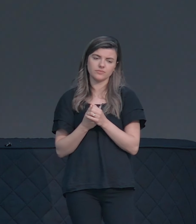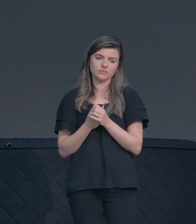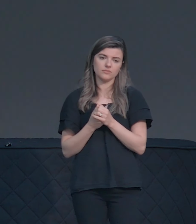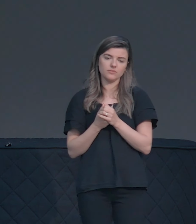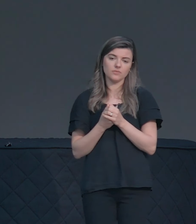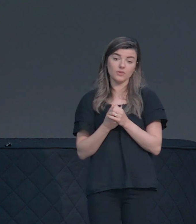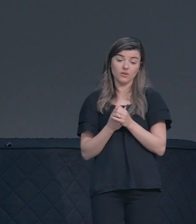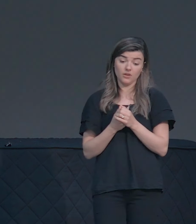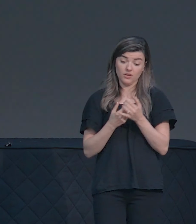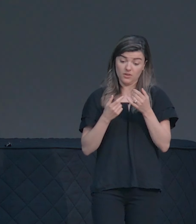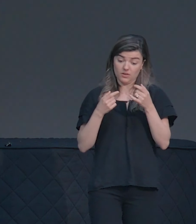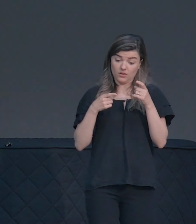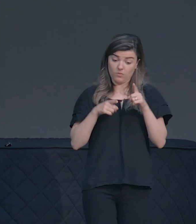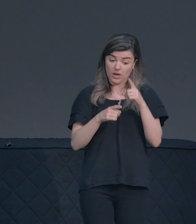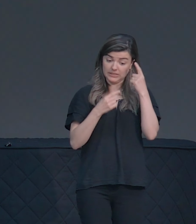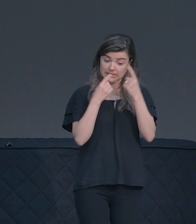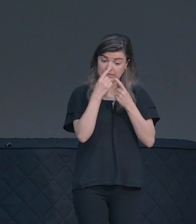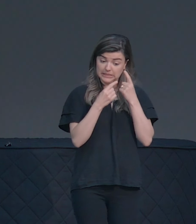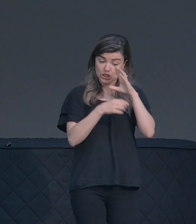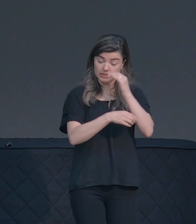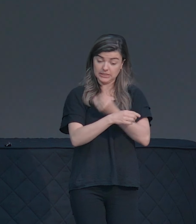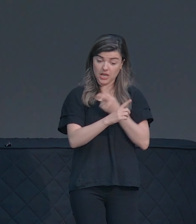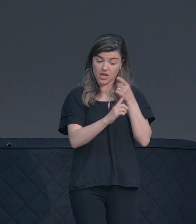consider the Son who never sins,